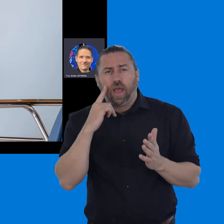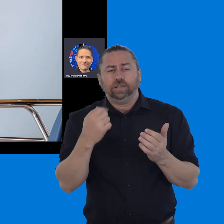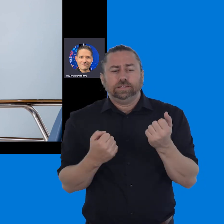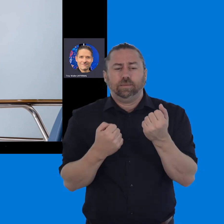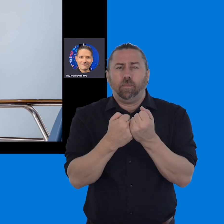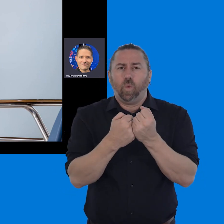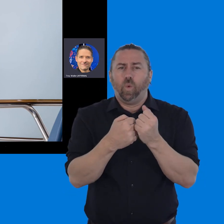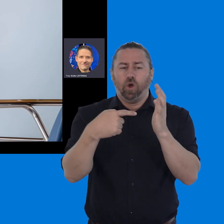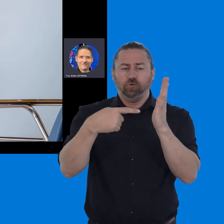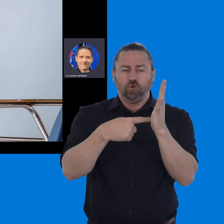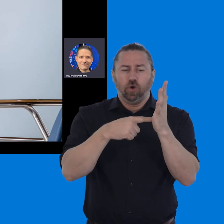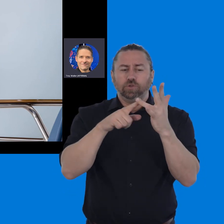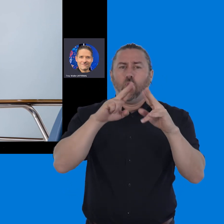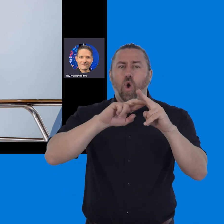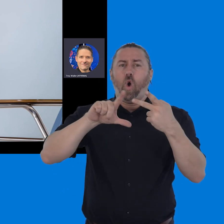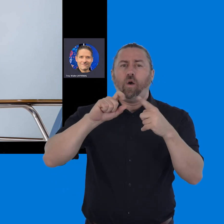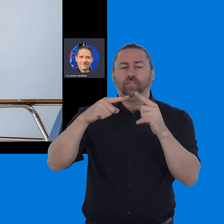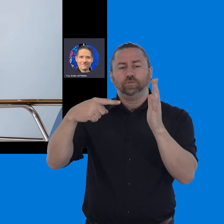great help at